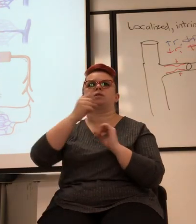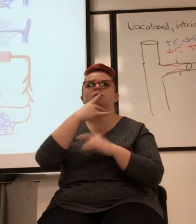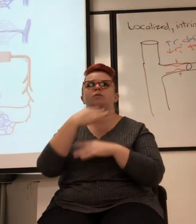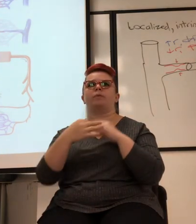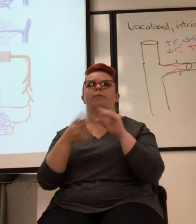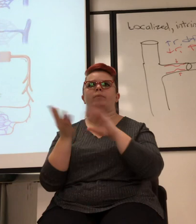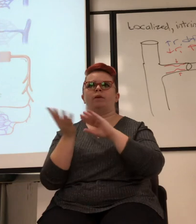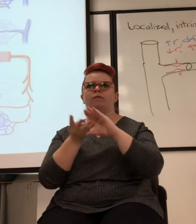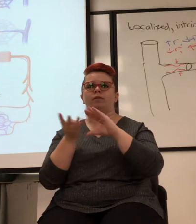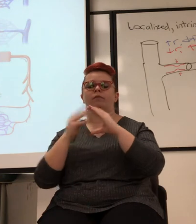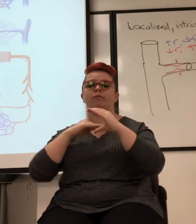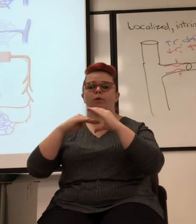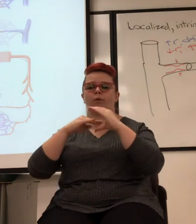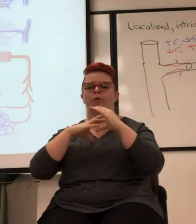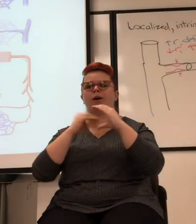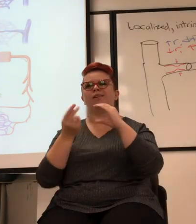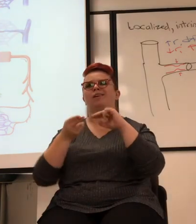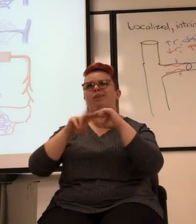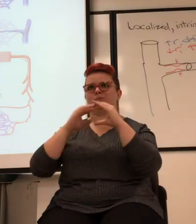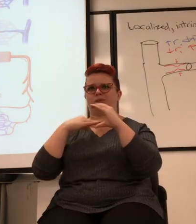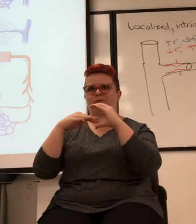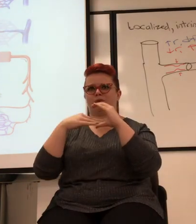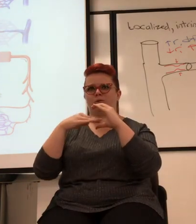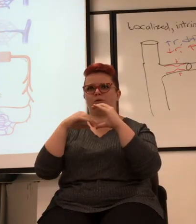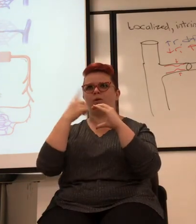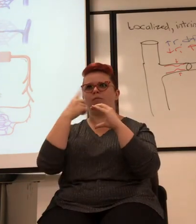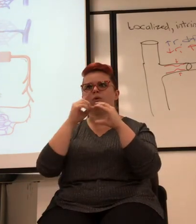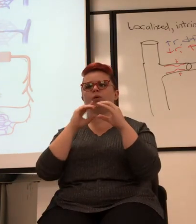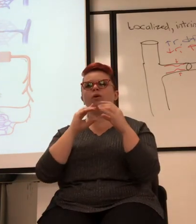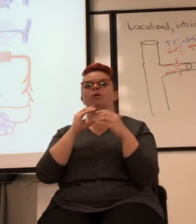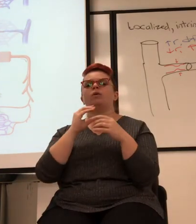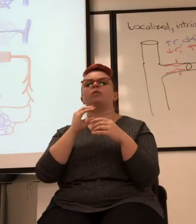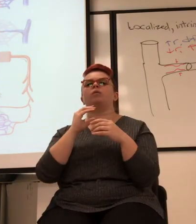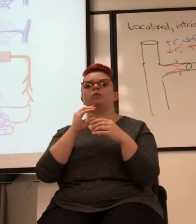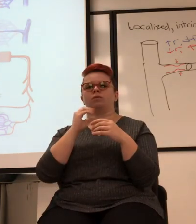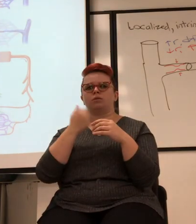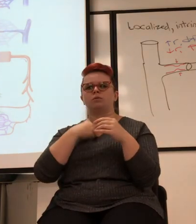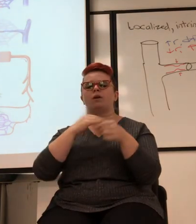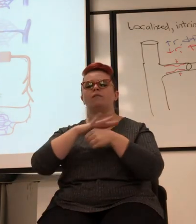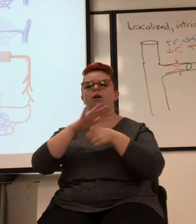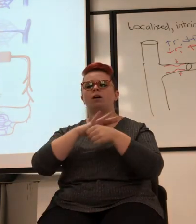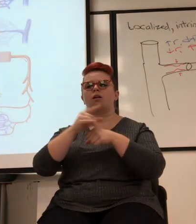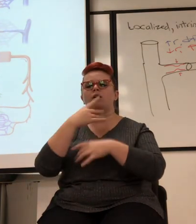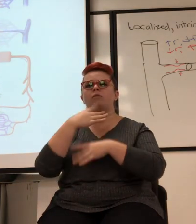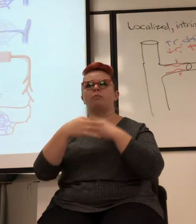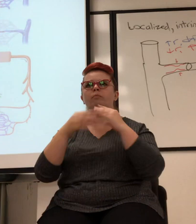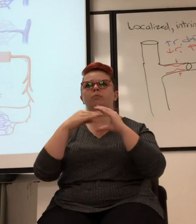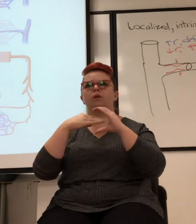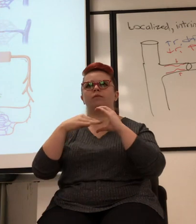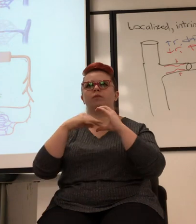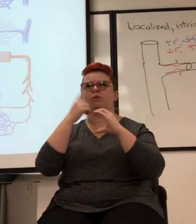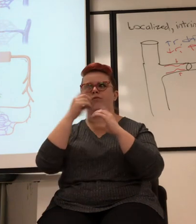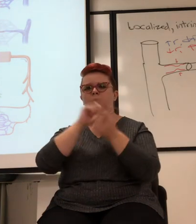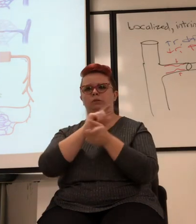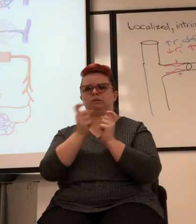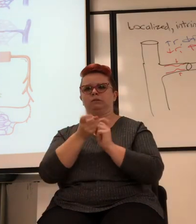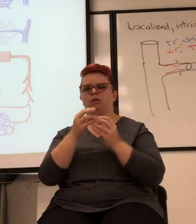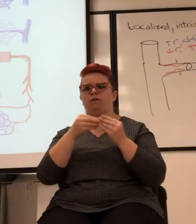flow to restore enough blood flow to correct the